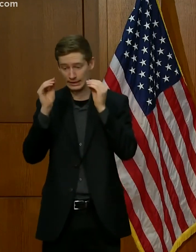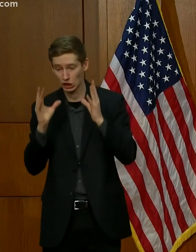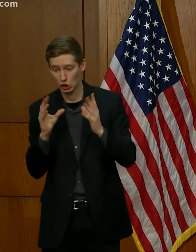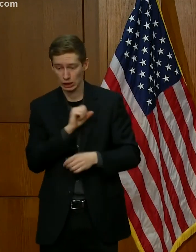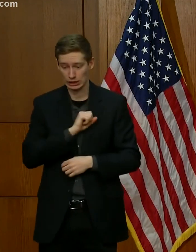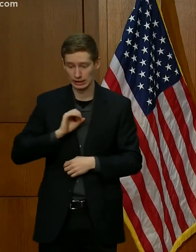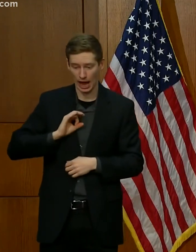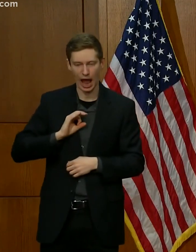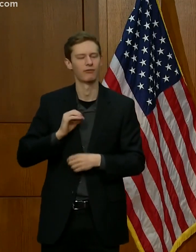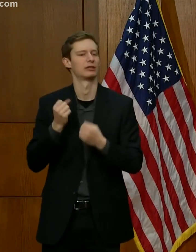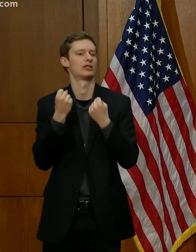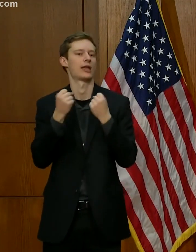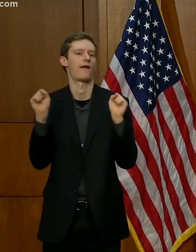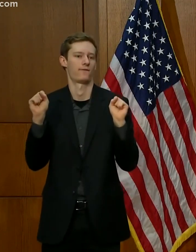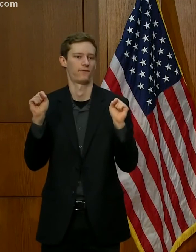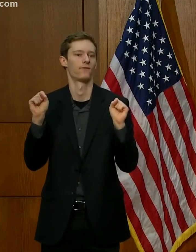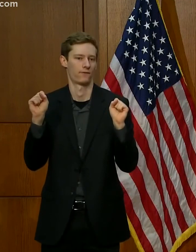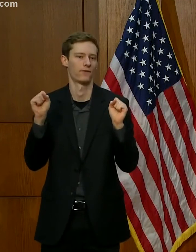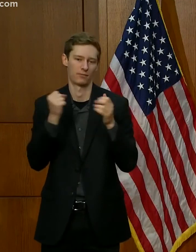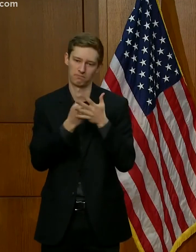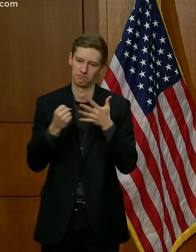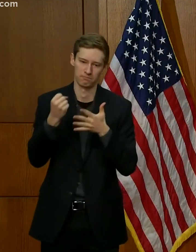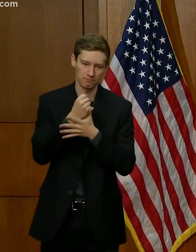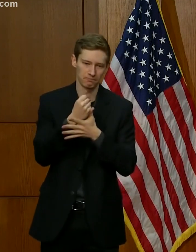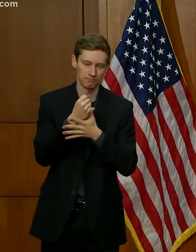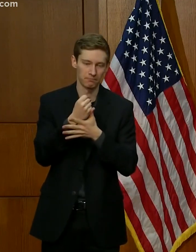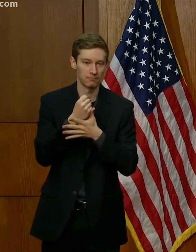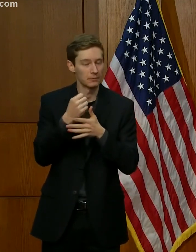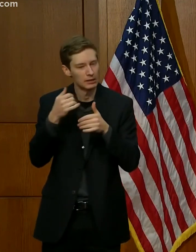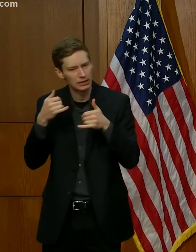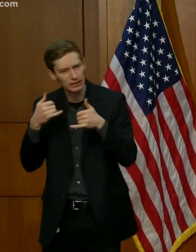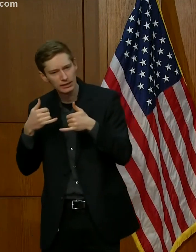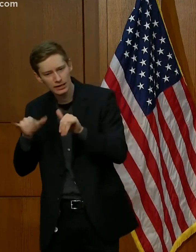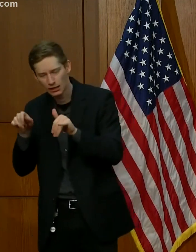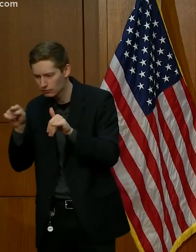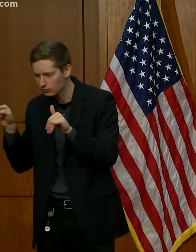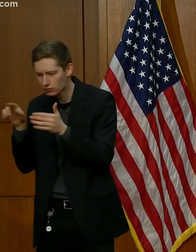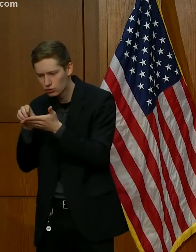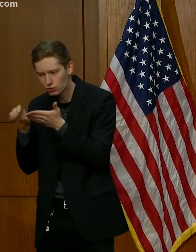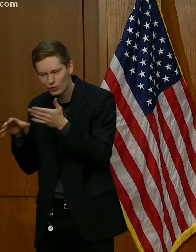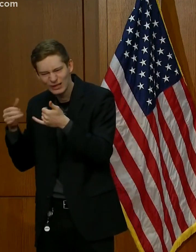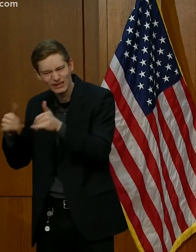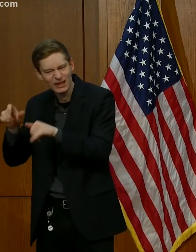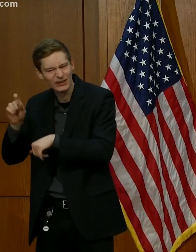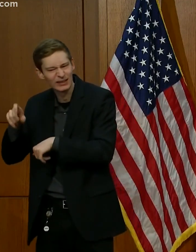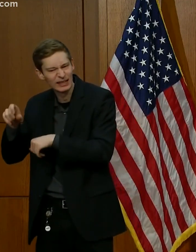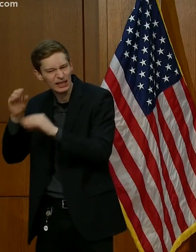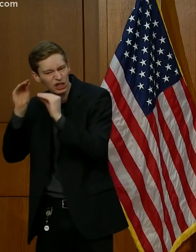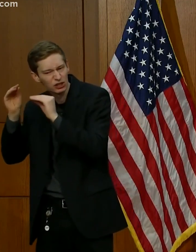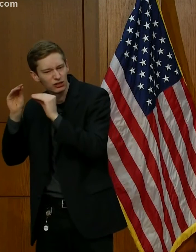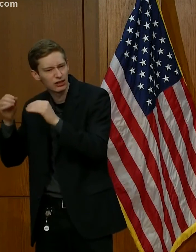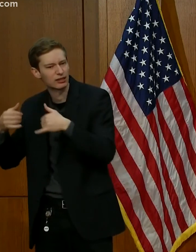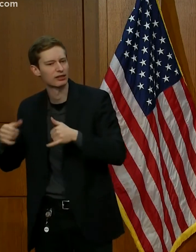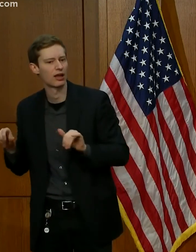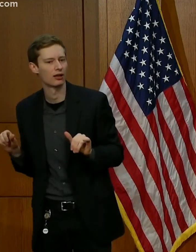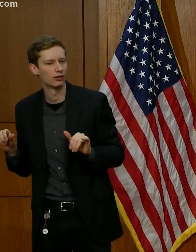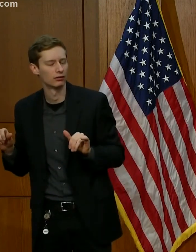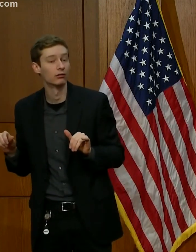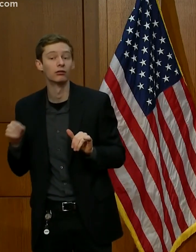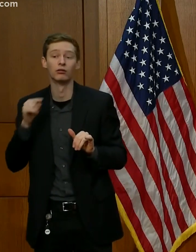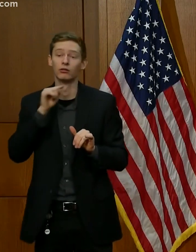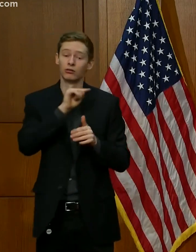But we encouraged in-person instruction for the students who needed it the most. When school divisions were